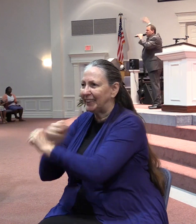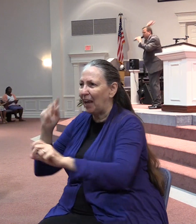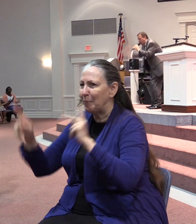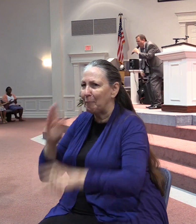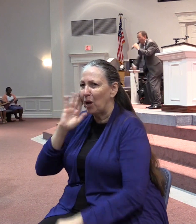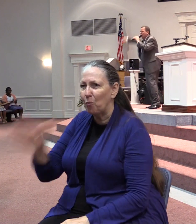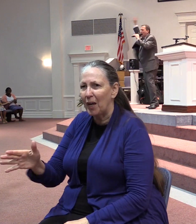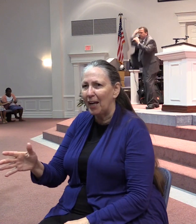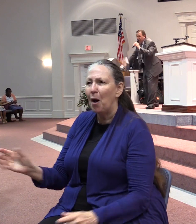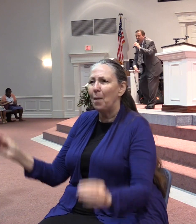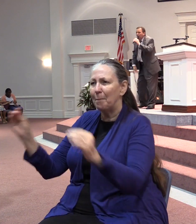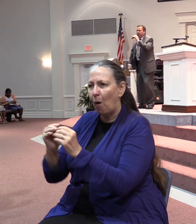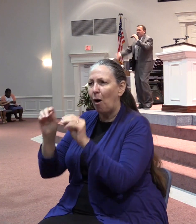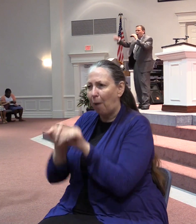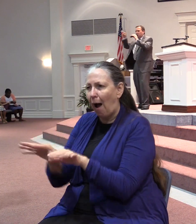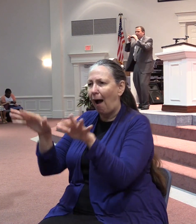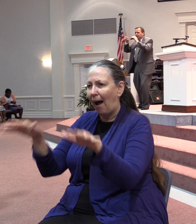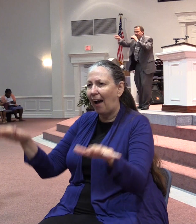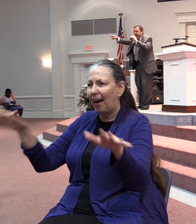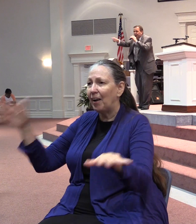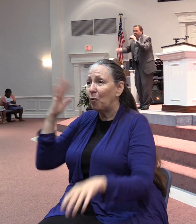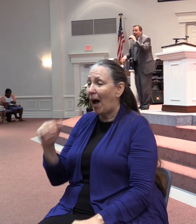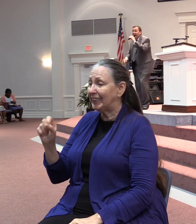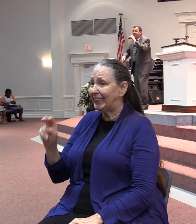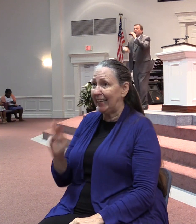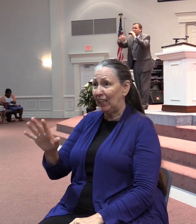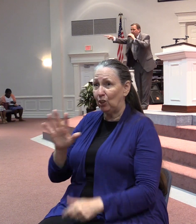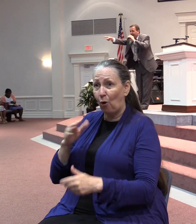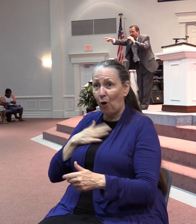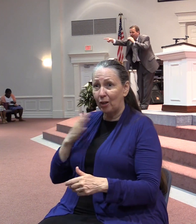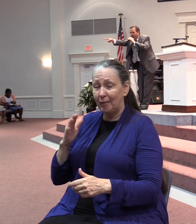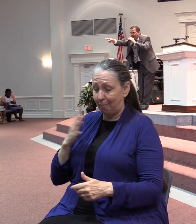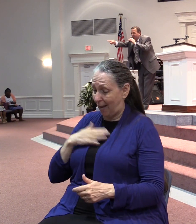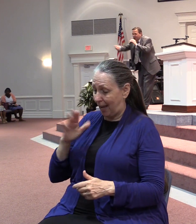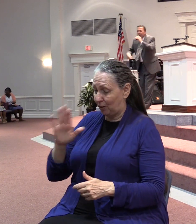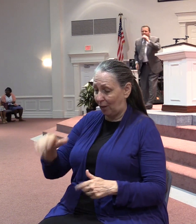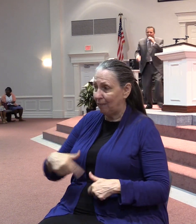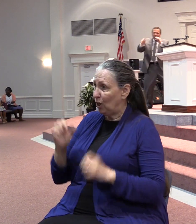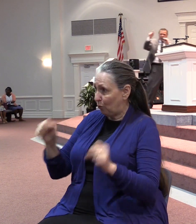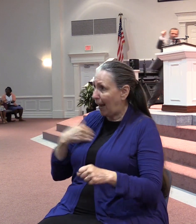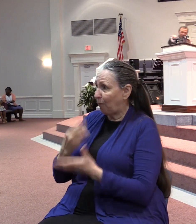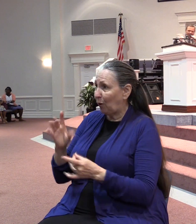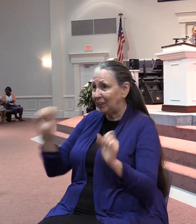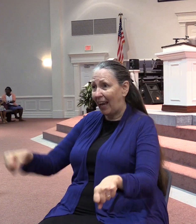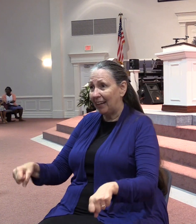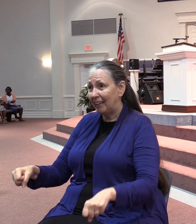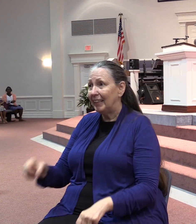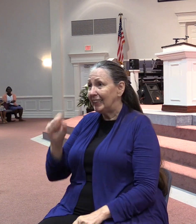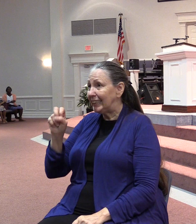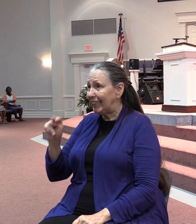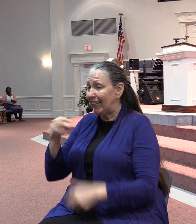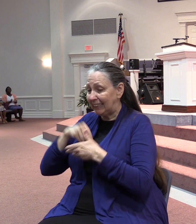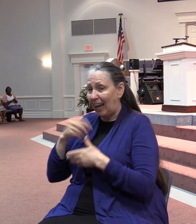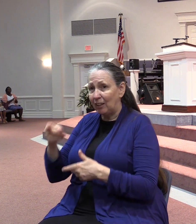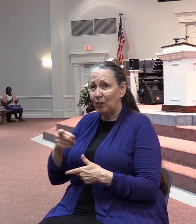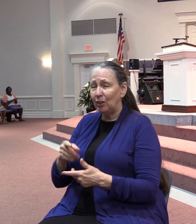much more abound. Because there's sin in your life, you can have the Holy Ghost. Because there's sin in your life, you